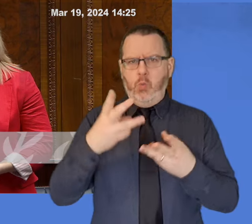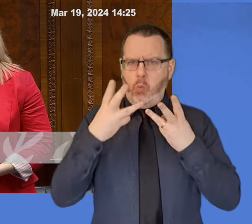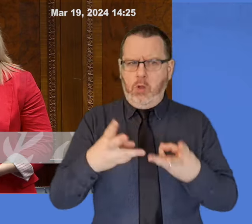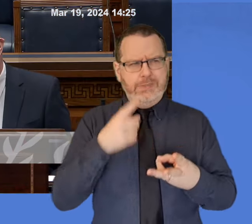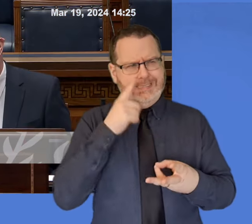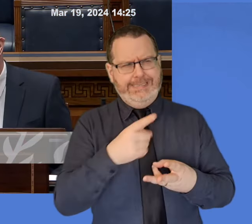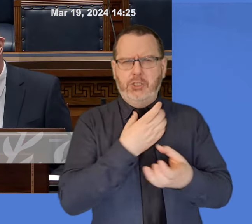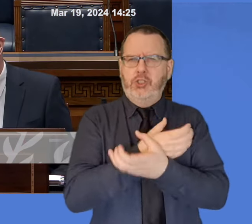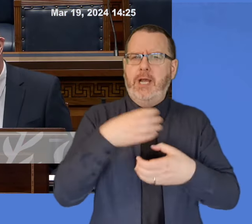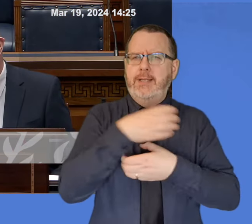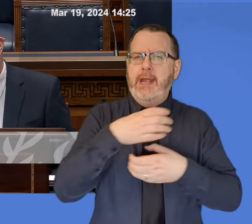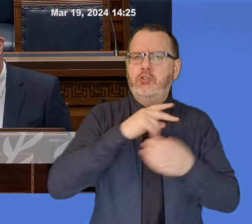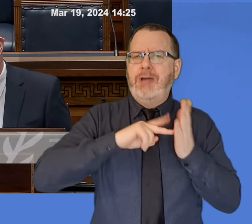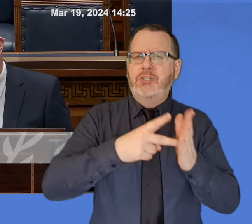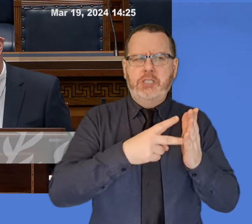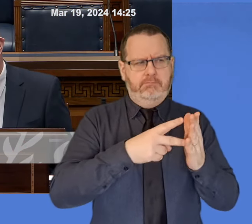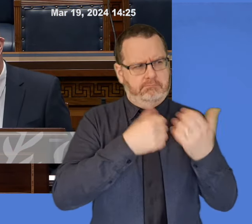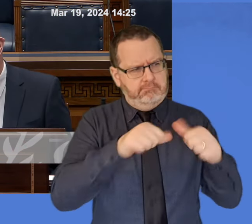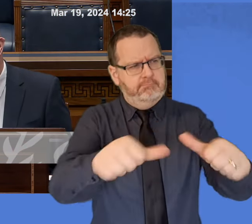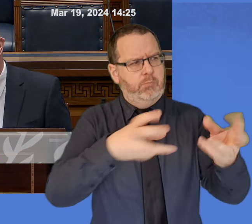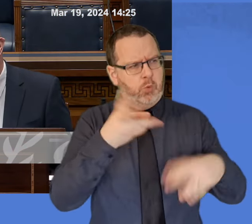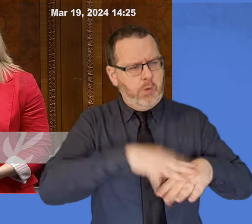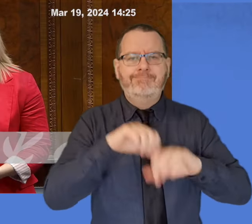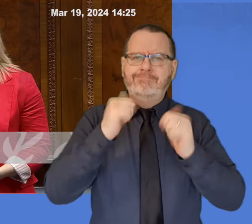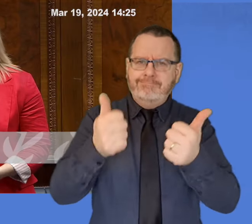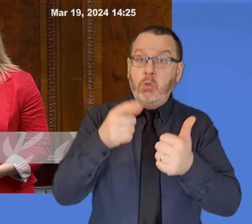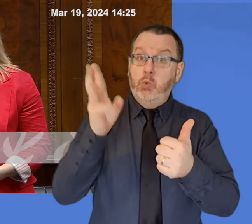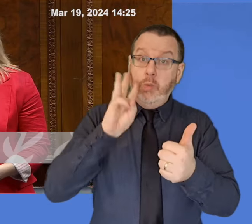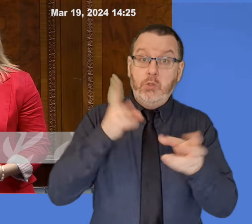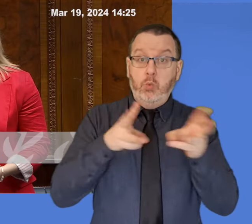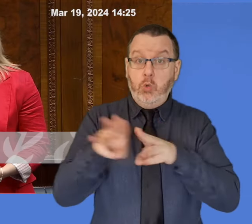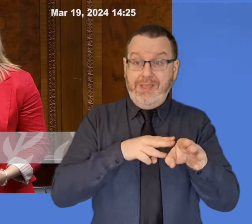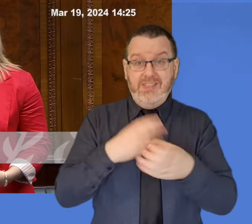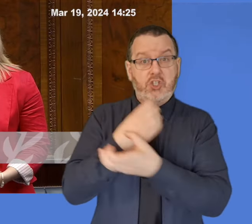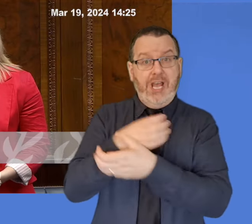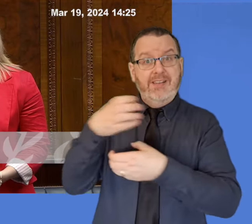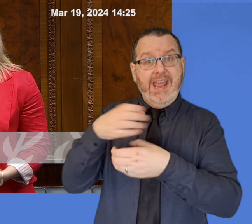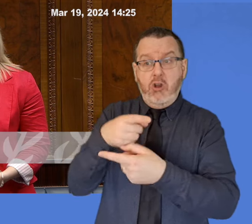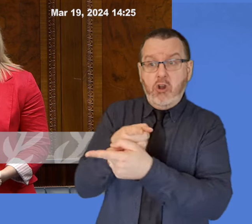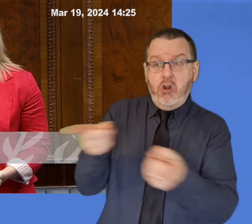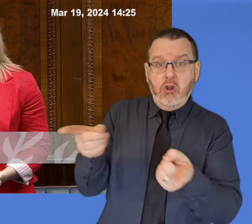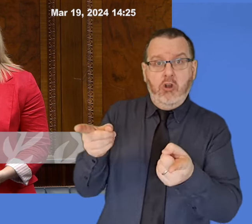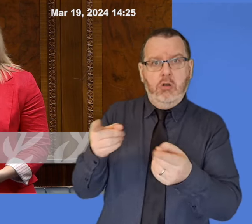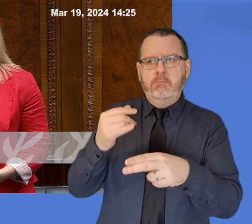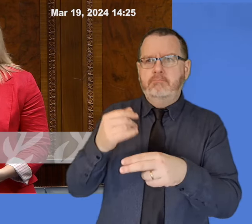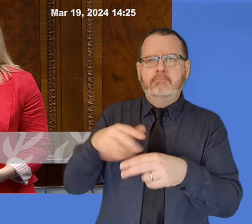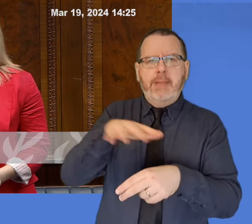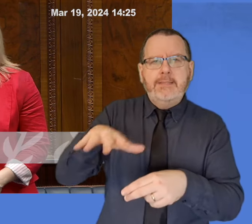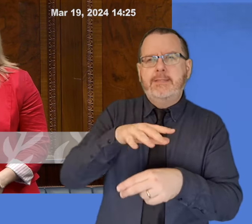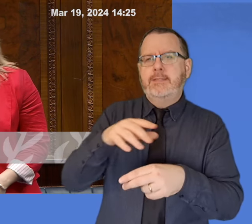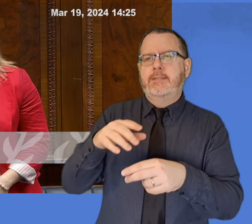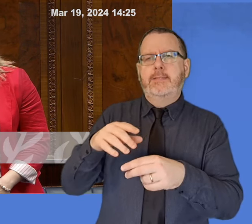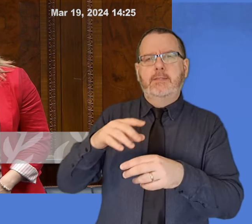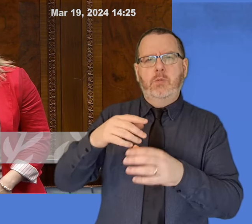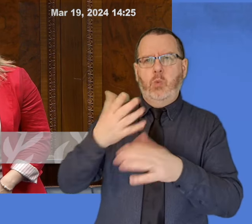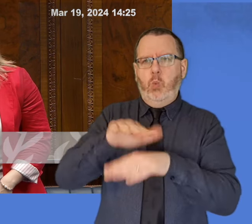willing to engage with the sector or provide any business intervention support, as the number of nurseries closing down is rising. Employers